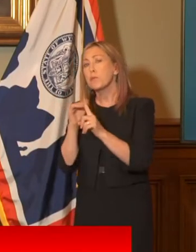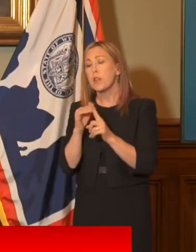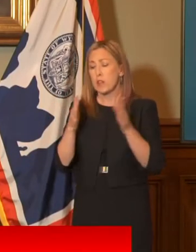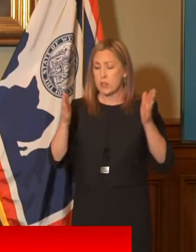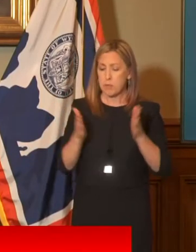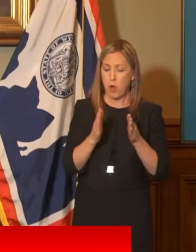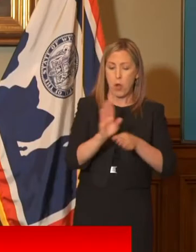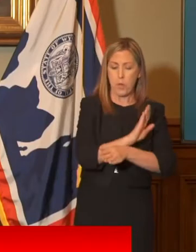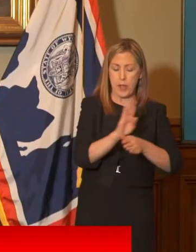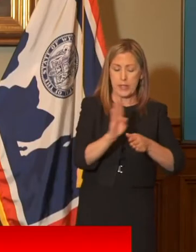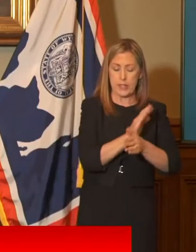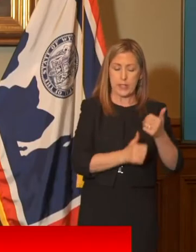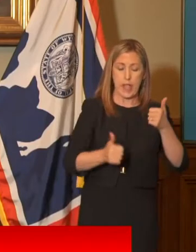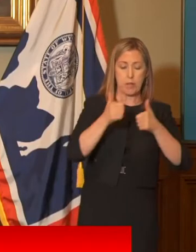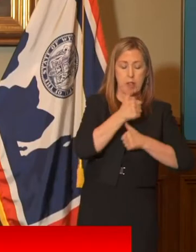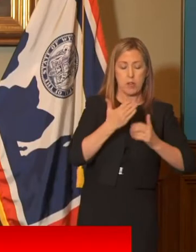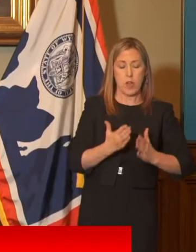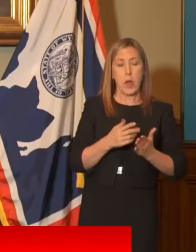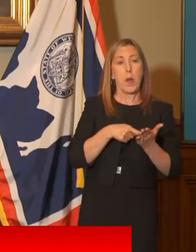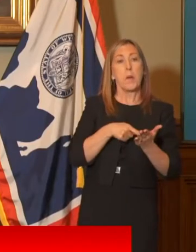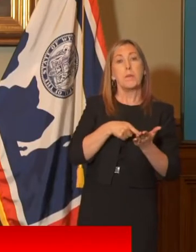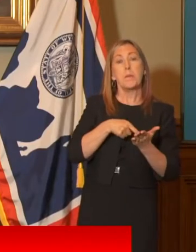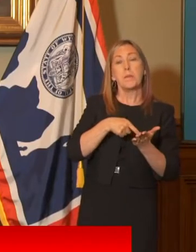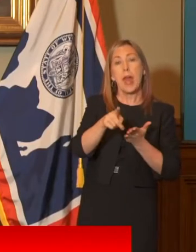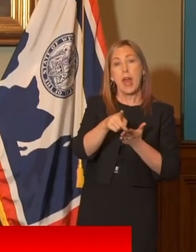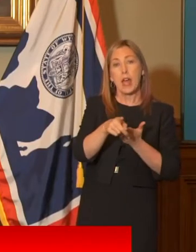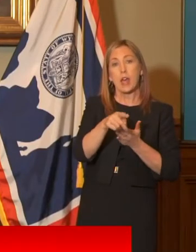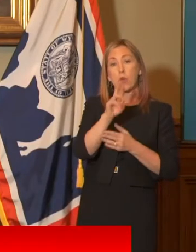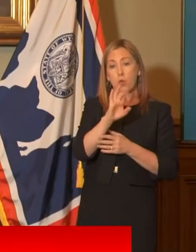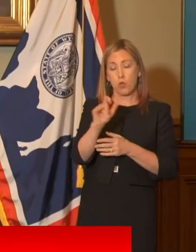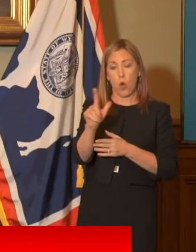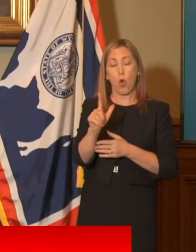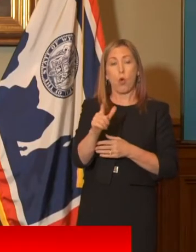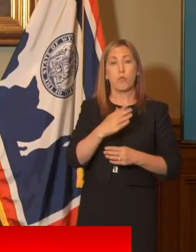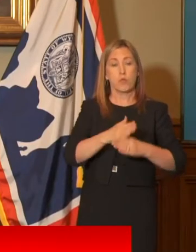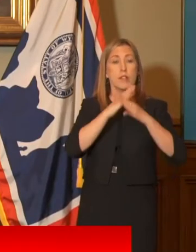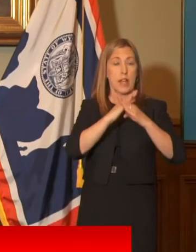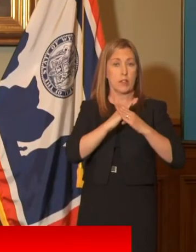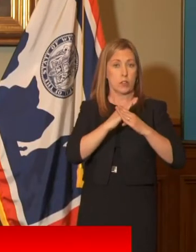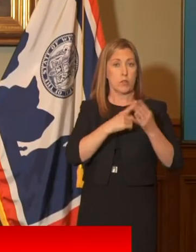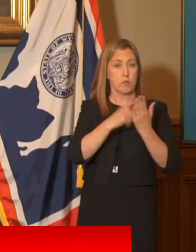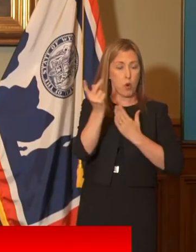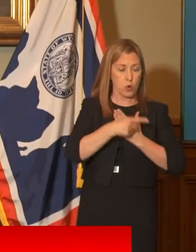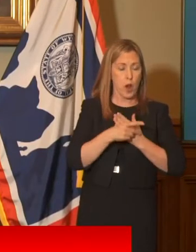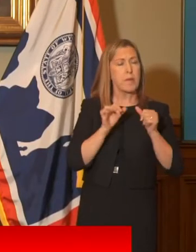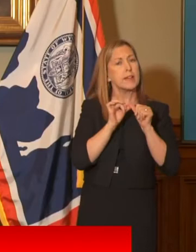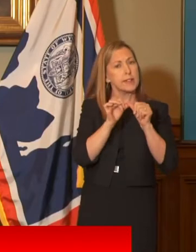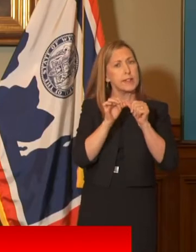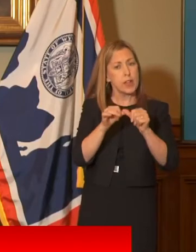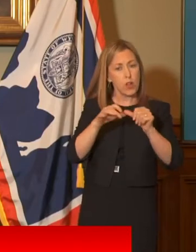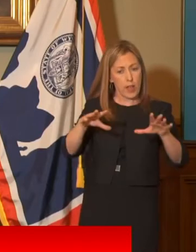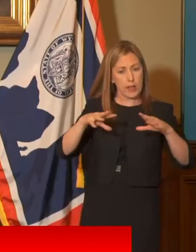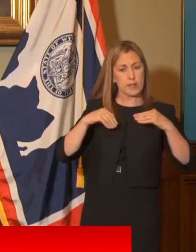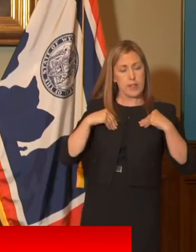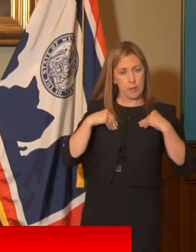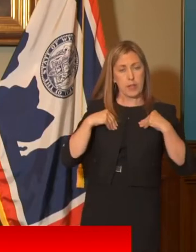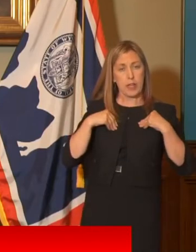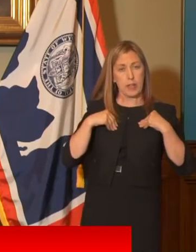Business Administration Payroll Protection Program is still accepting applications, and funds from the program